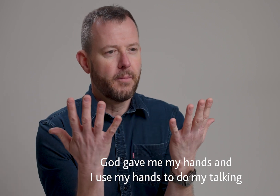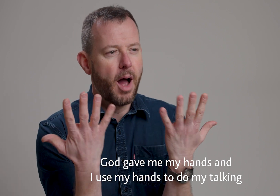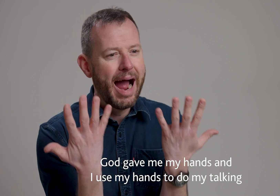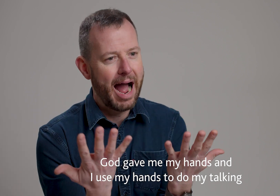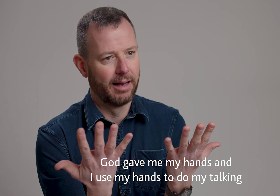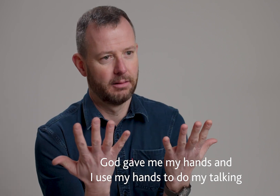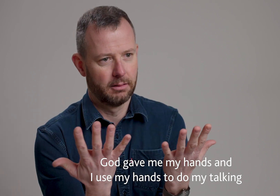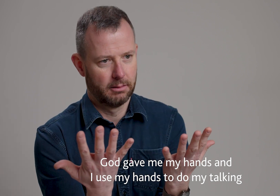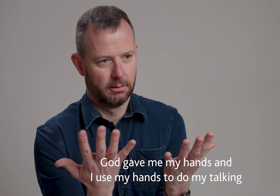my hand.